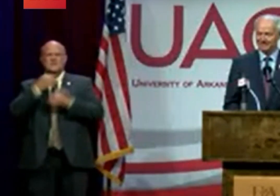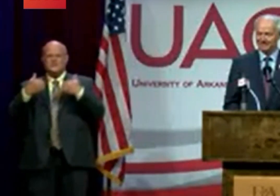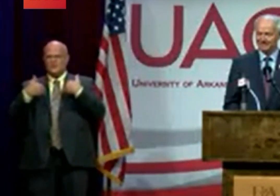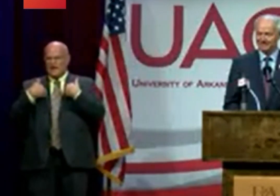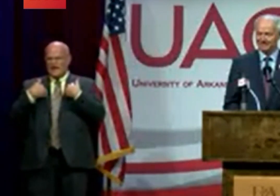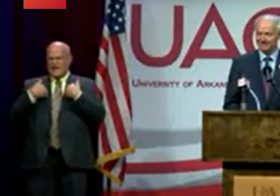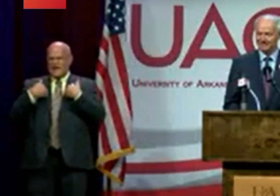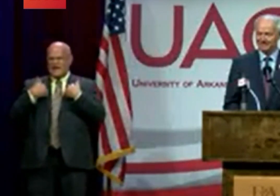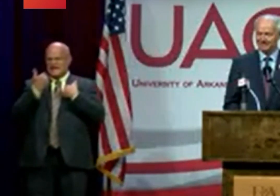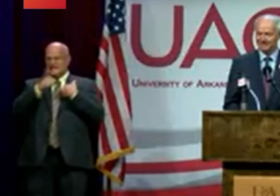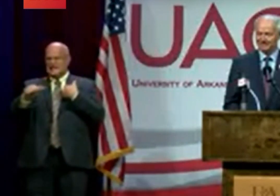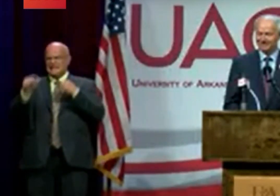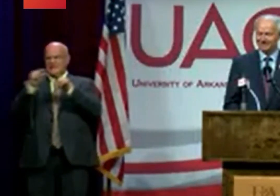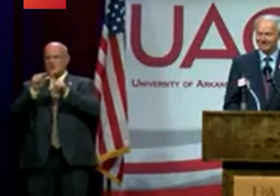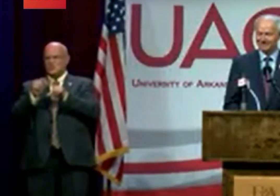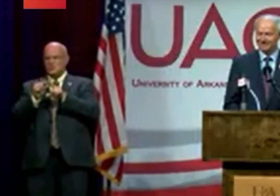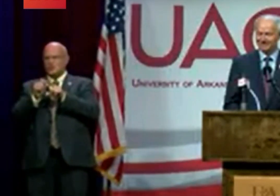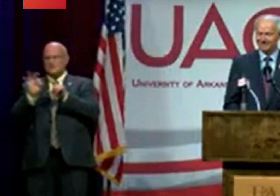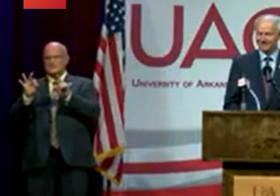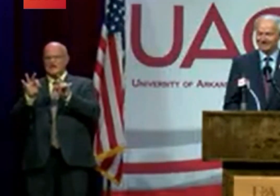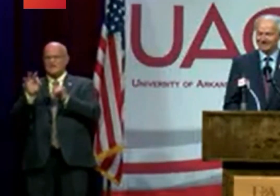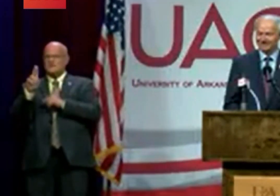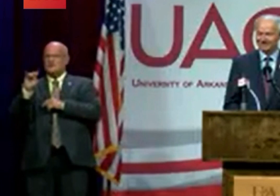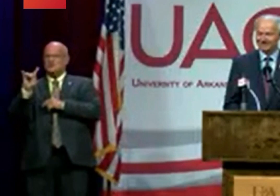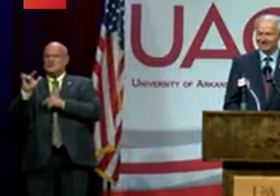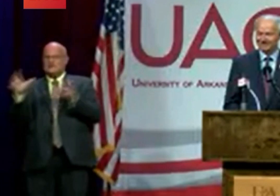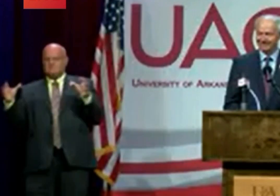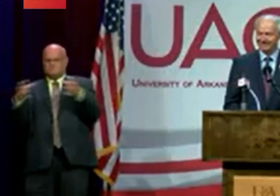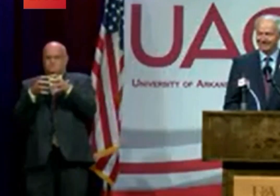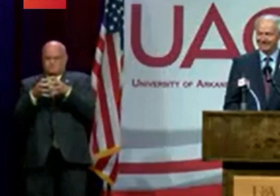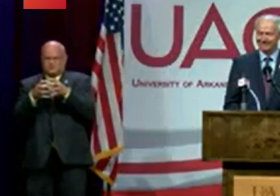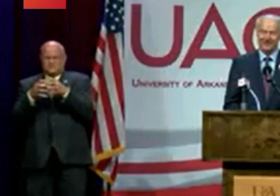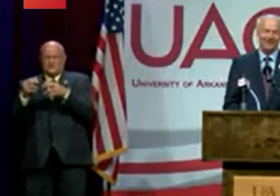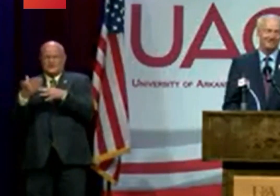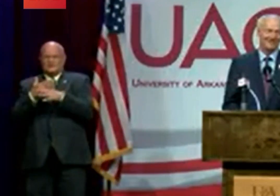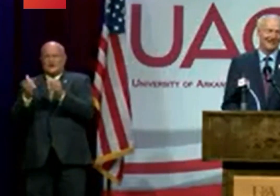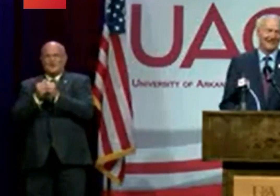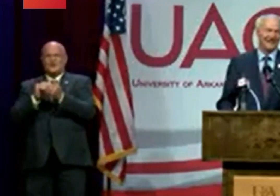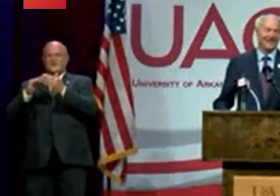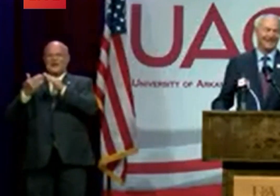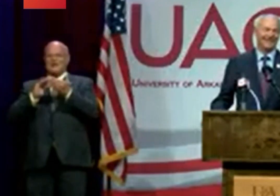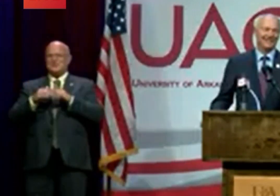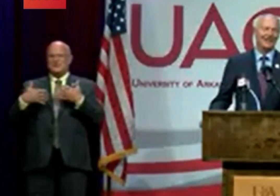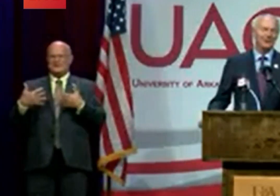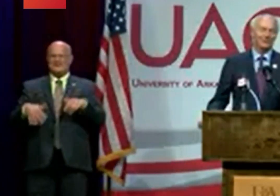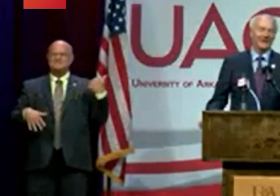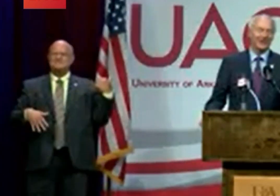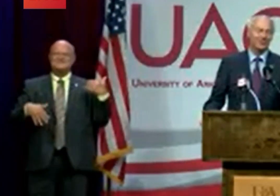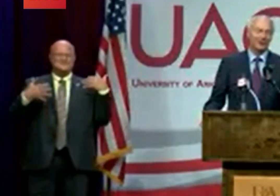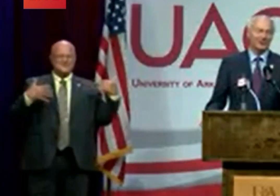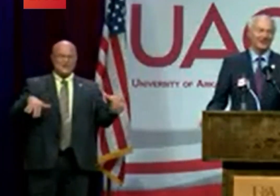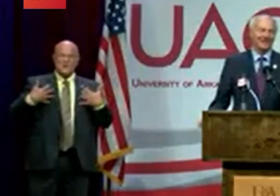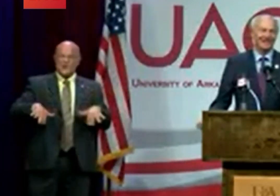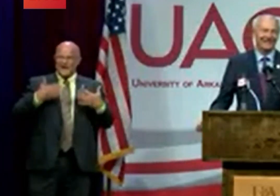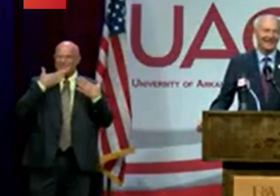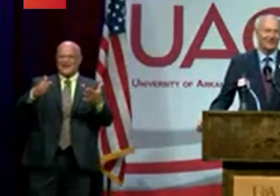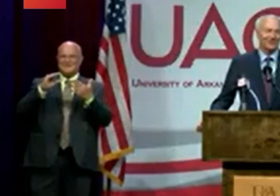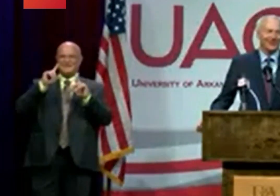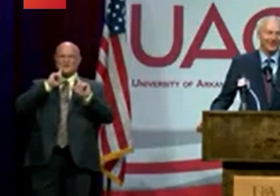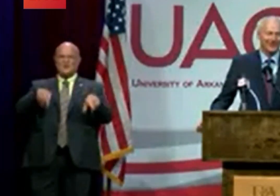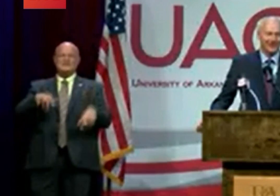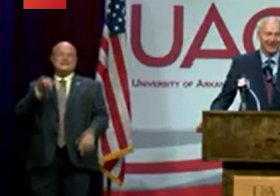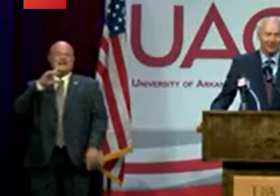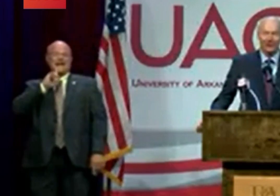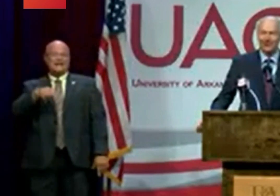had any words of unity you'd like to share with our community. Wow. Thank you for that question, and the